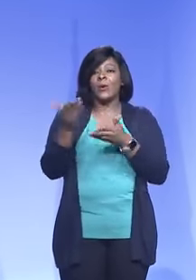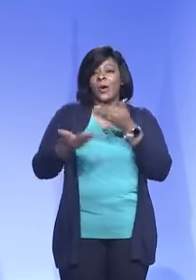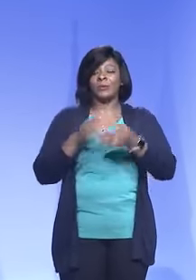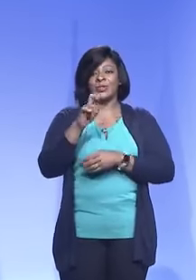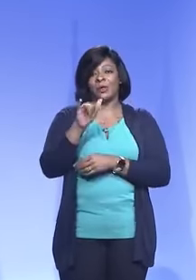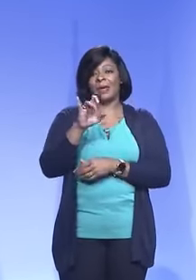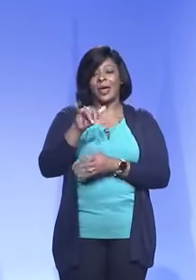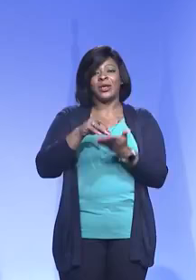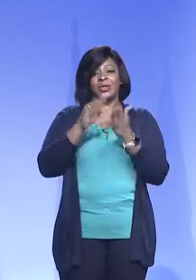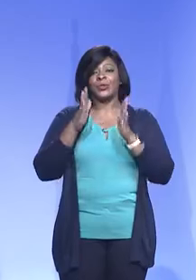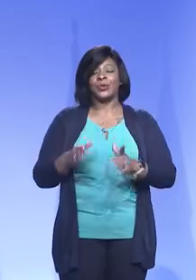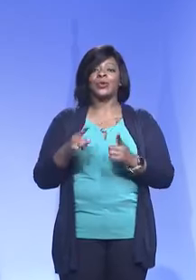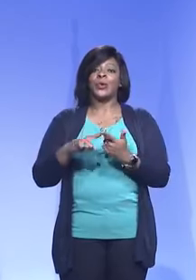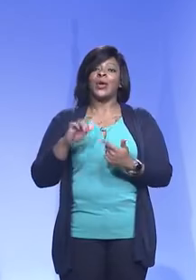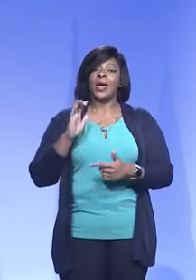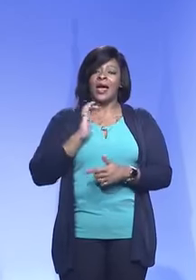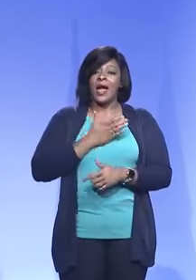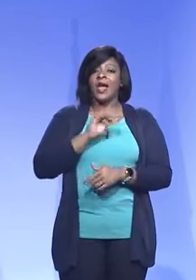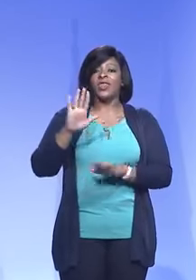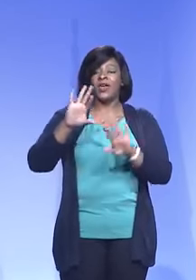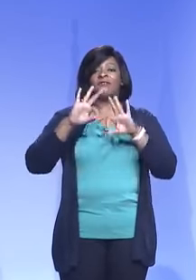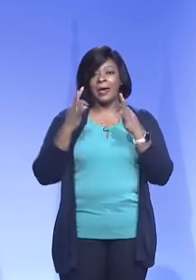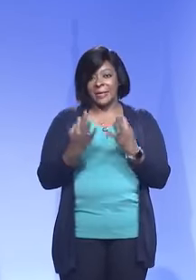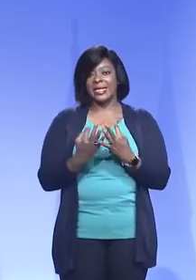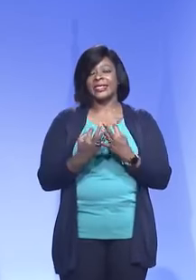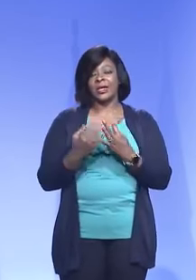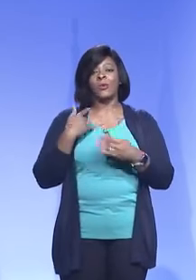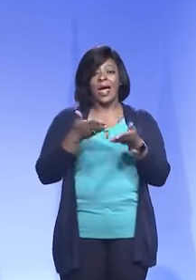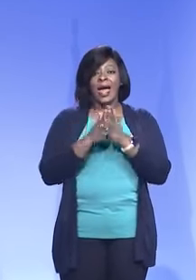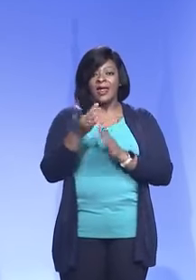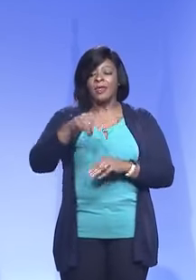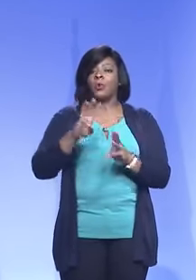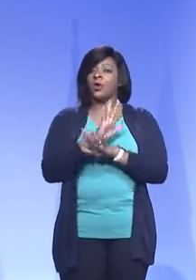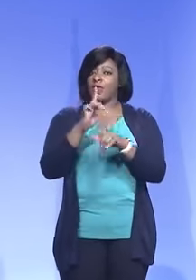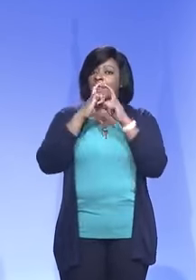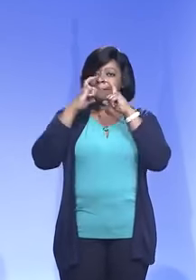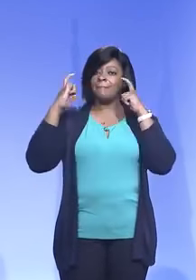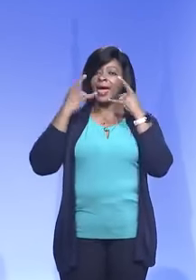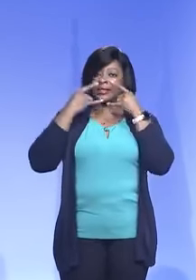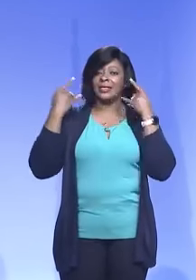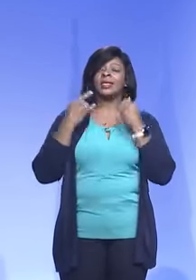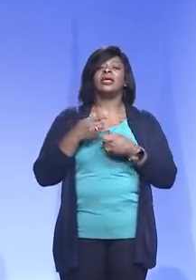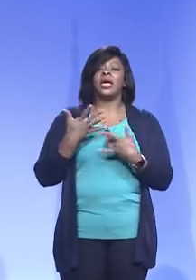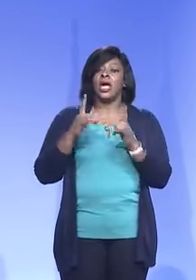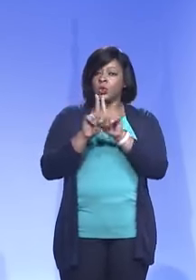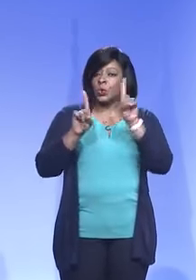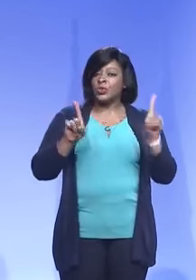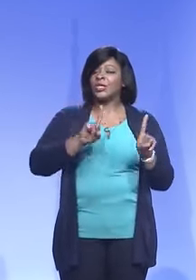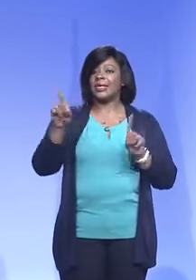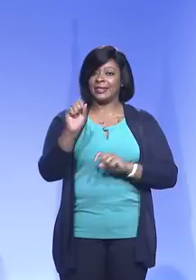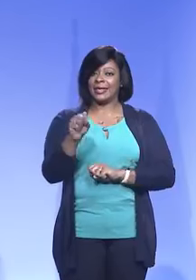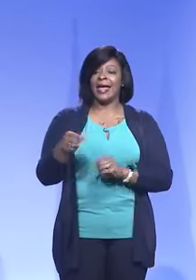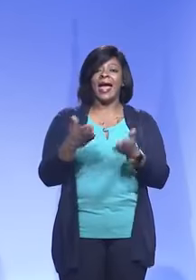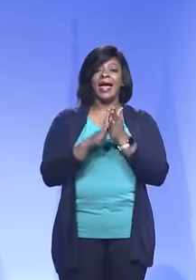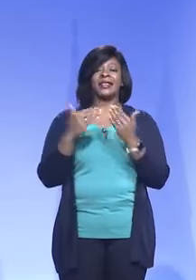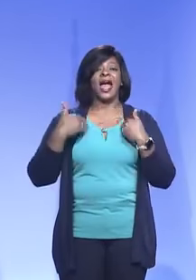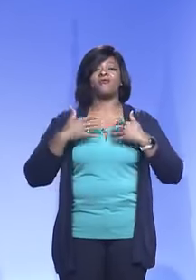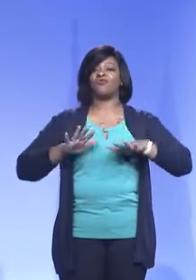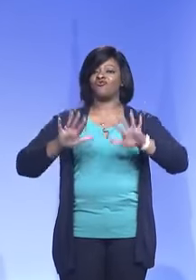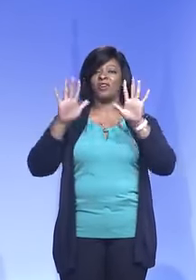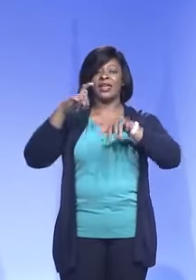Shelby County students and their families. We'll ask them to wear their masks, ask them to social distance, and ask them to have a